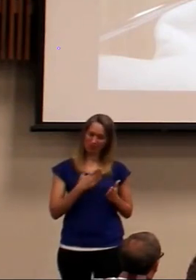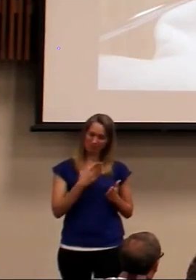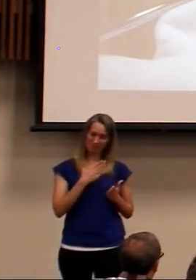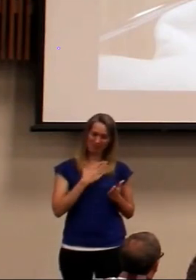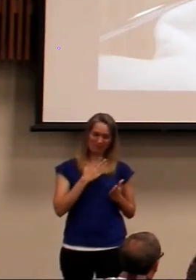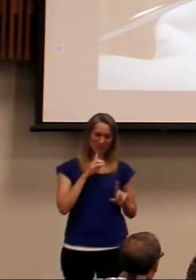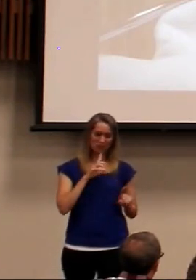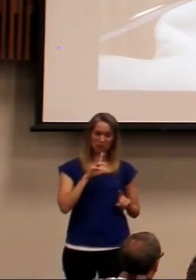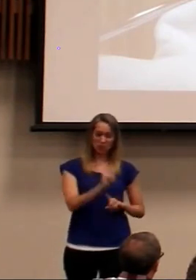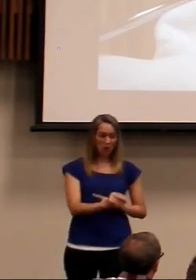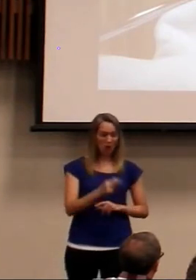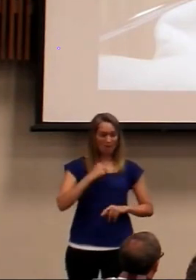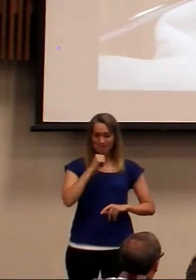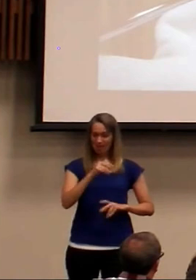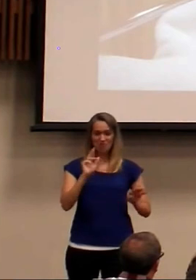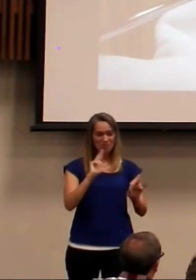children.